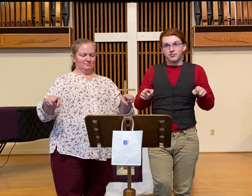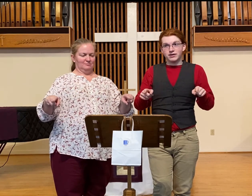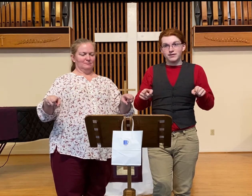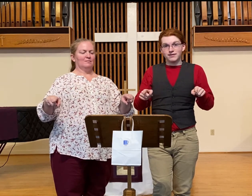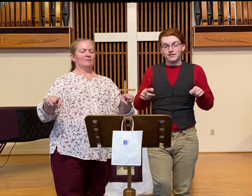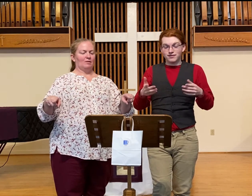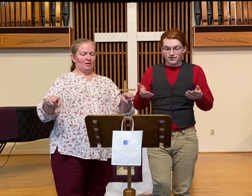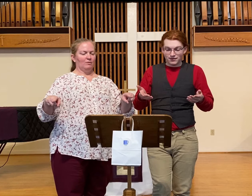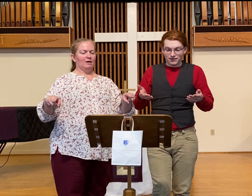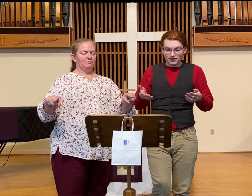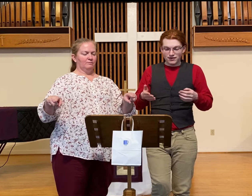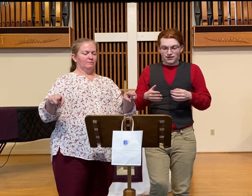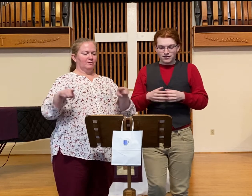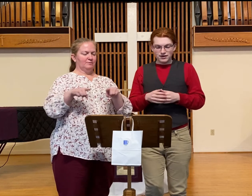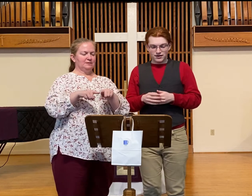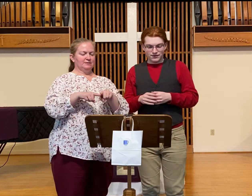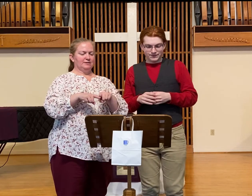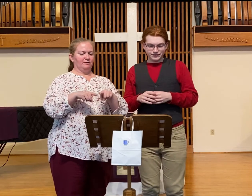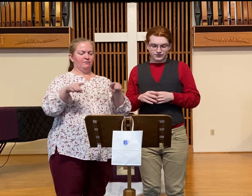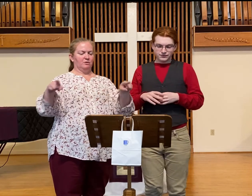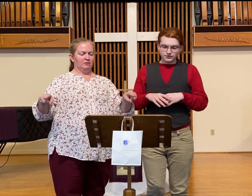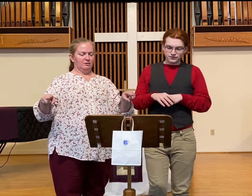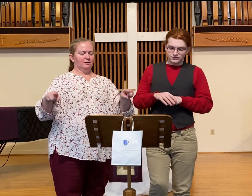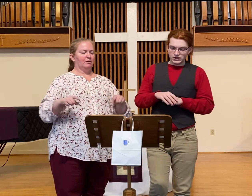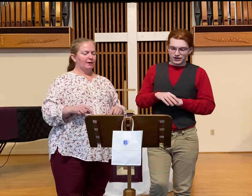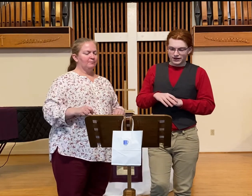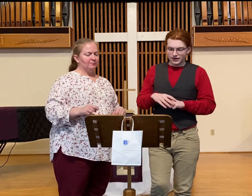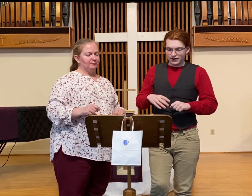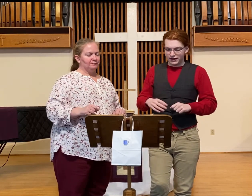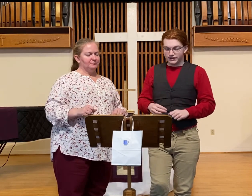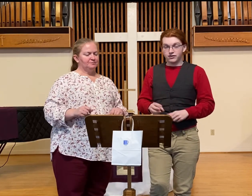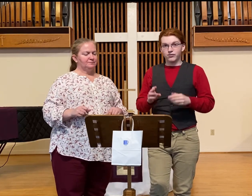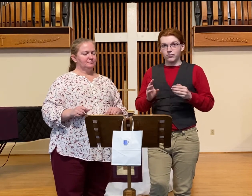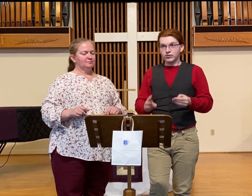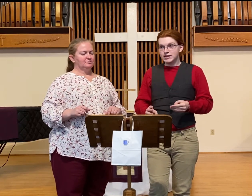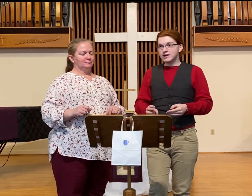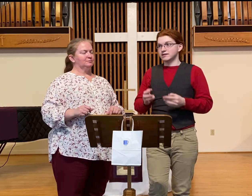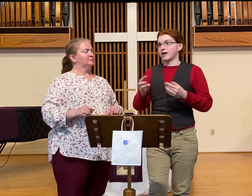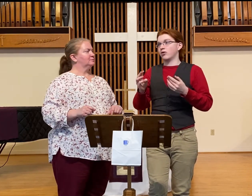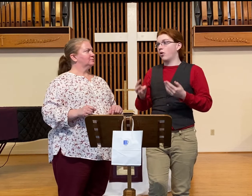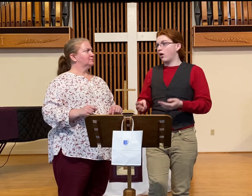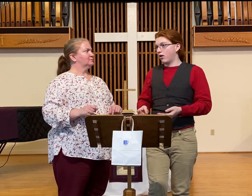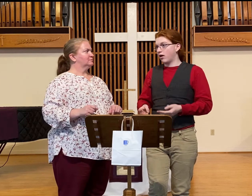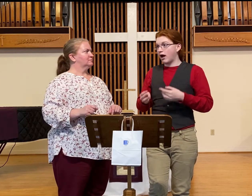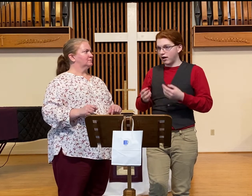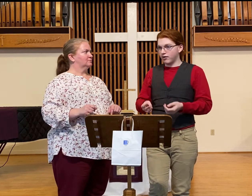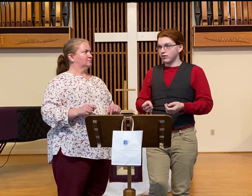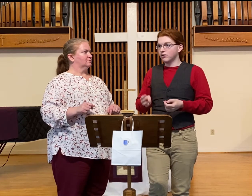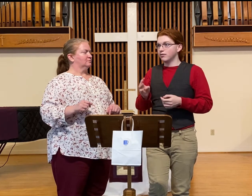happen. Okay, that makes sense. Therefore, okay. Yeah. And then we is like our,